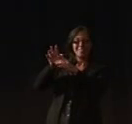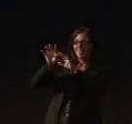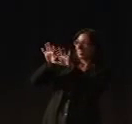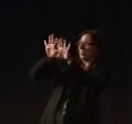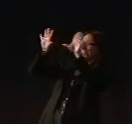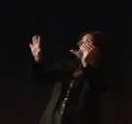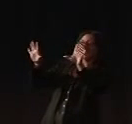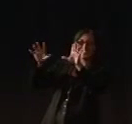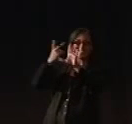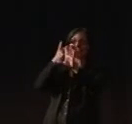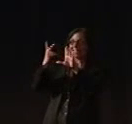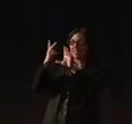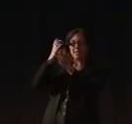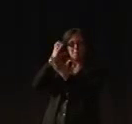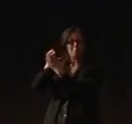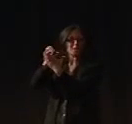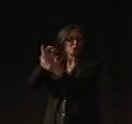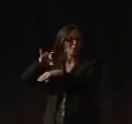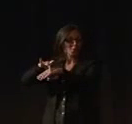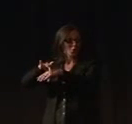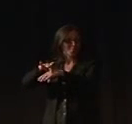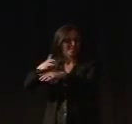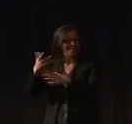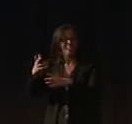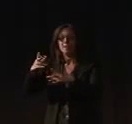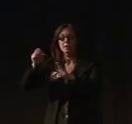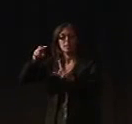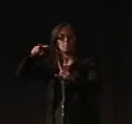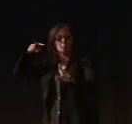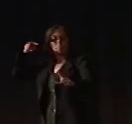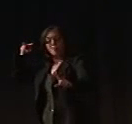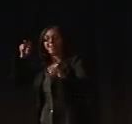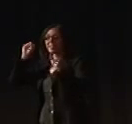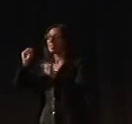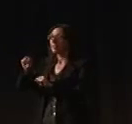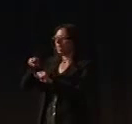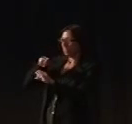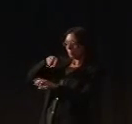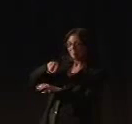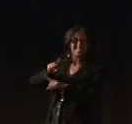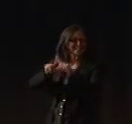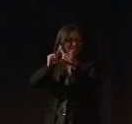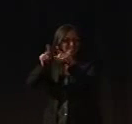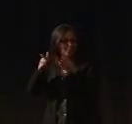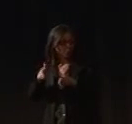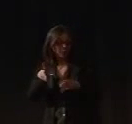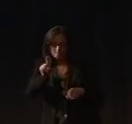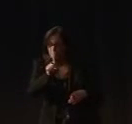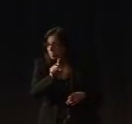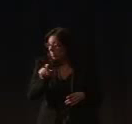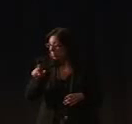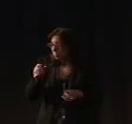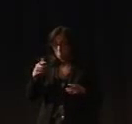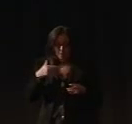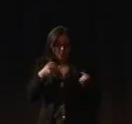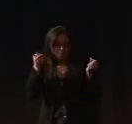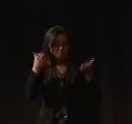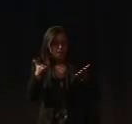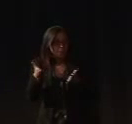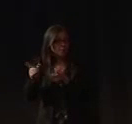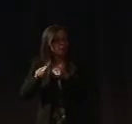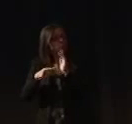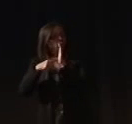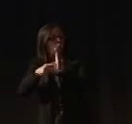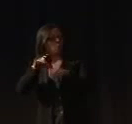many, many, many times. And is there another way to do it? And there are many, many, many ways, of course. But Adam